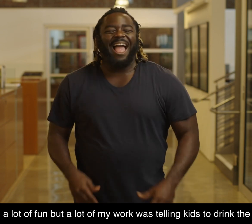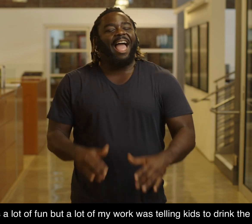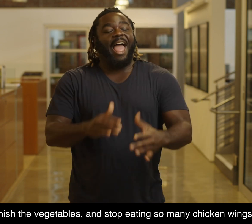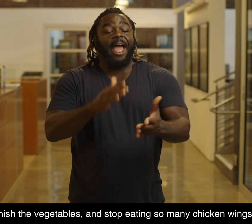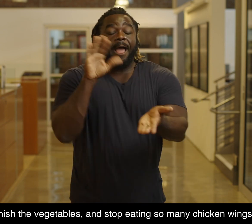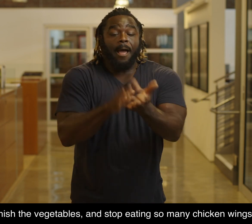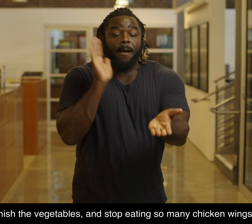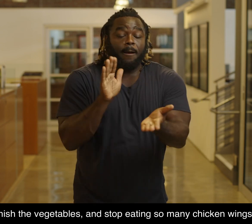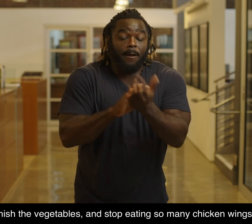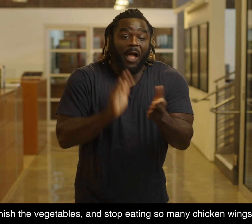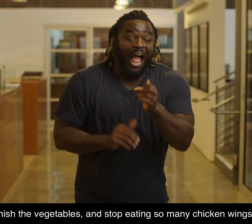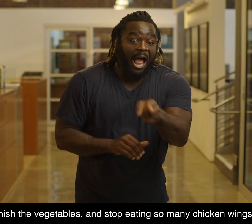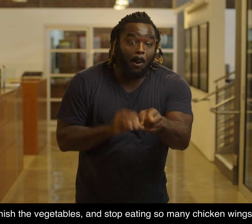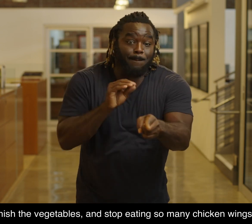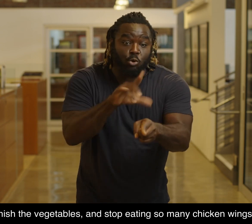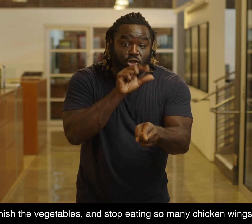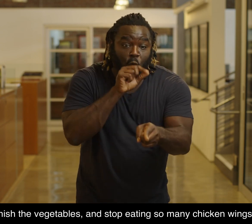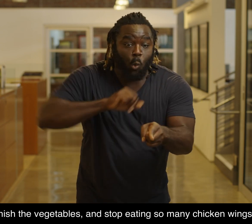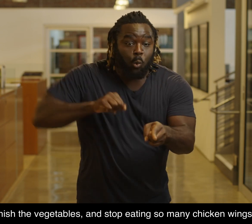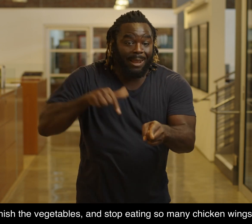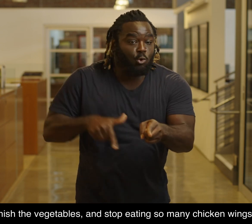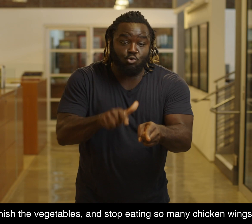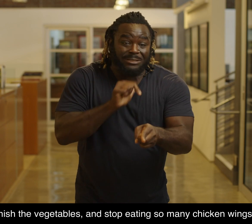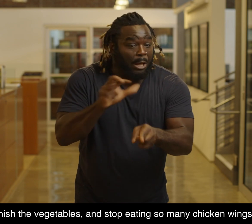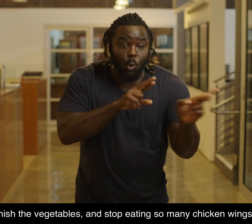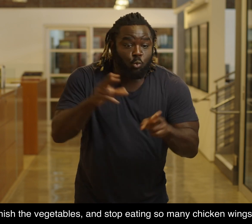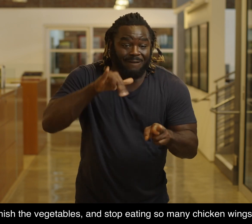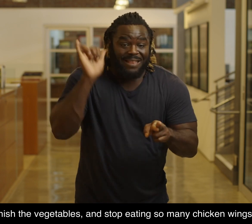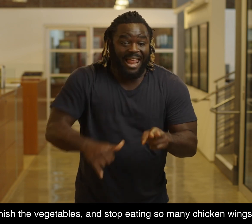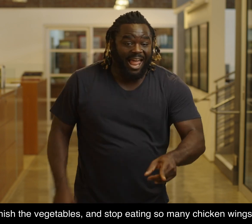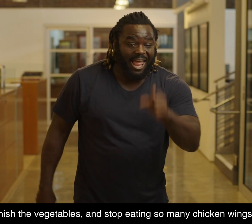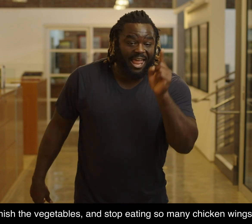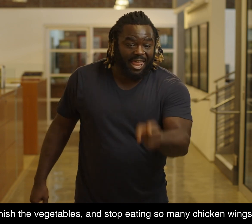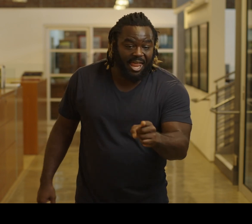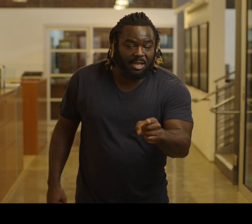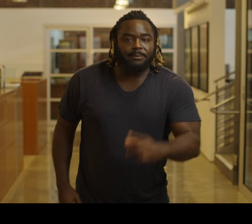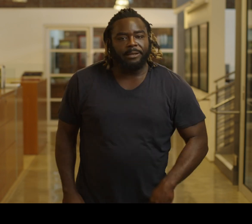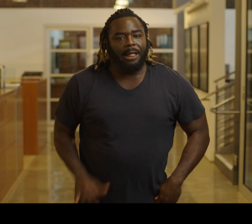milk, finish their vegetables, and stop eating so many chicken wings.